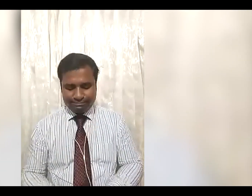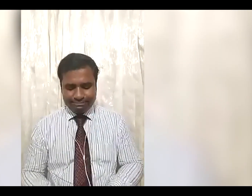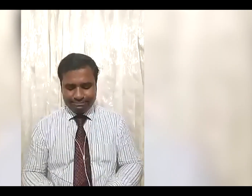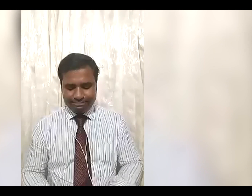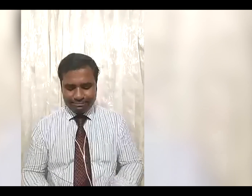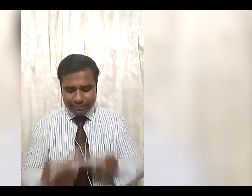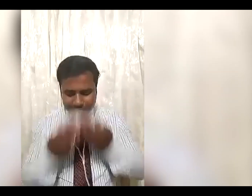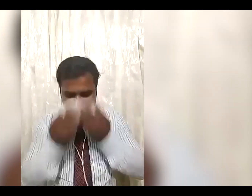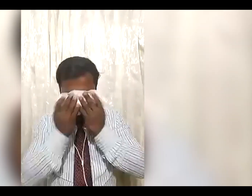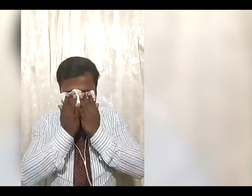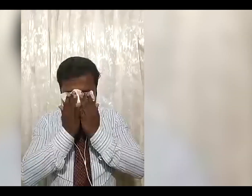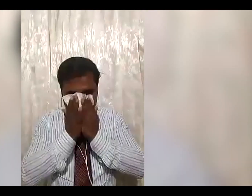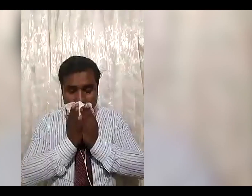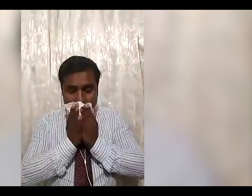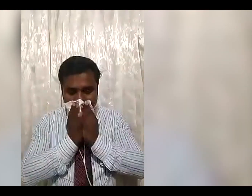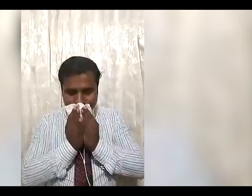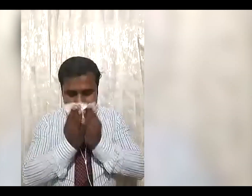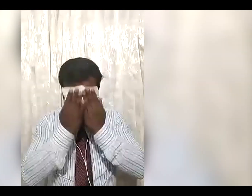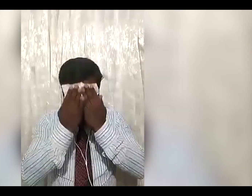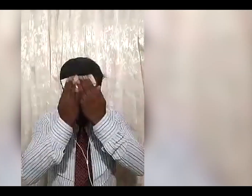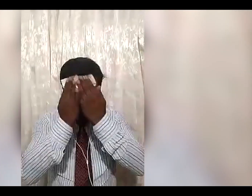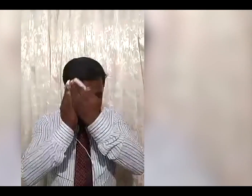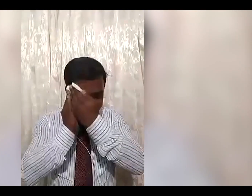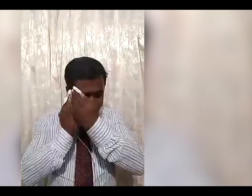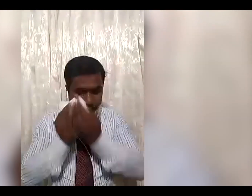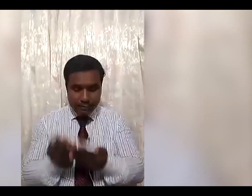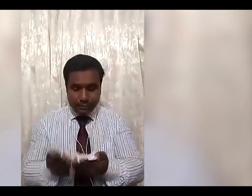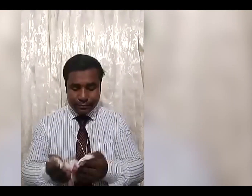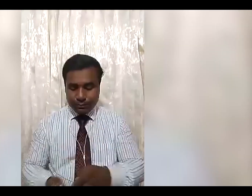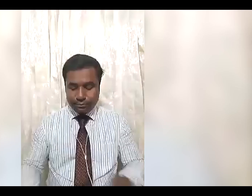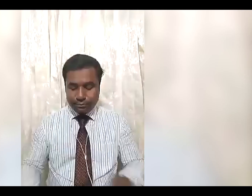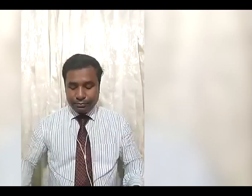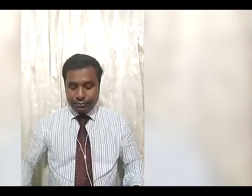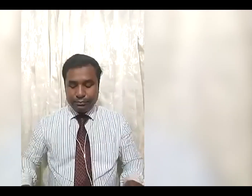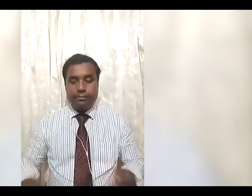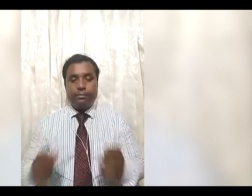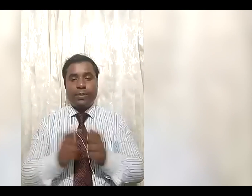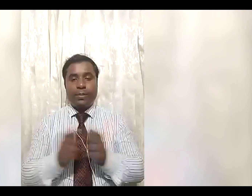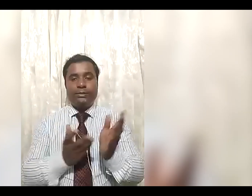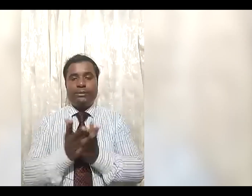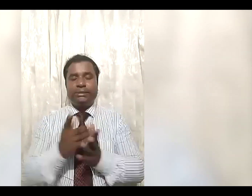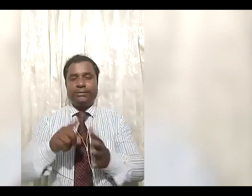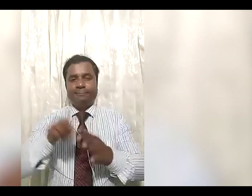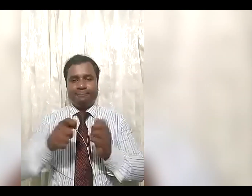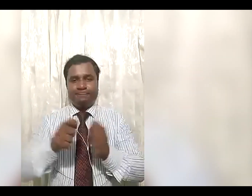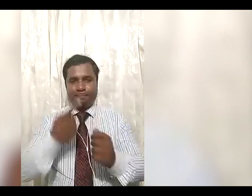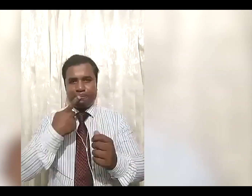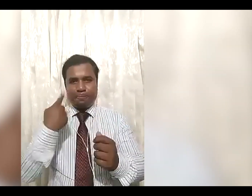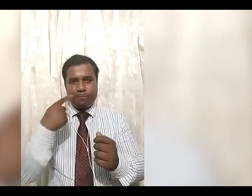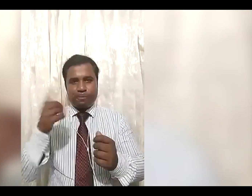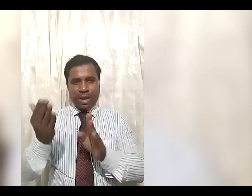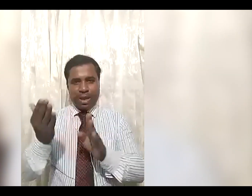US that work on international disability rights, and something that we hope maybe in the near future could hopefully be passed. We